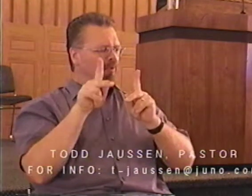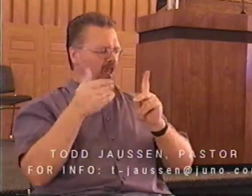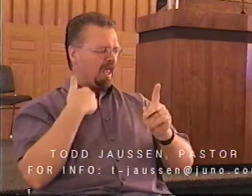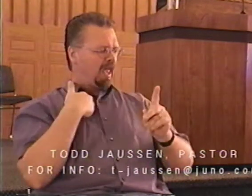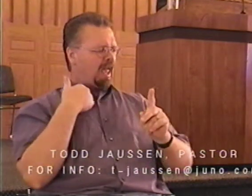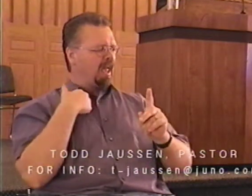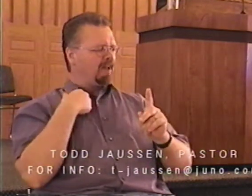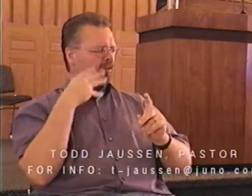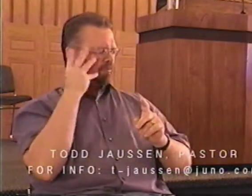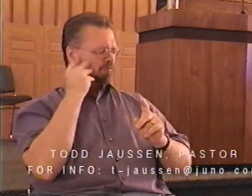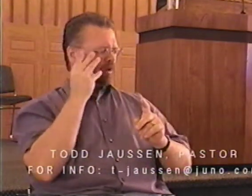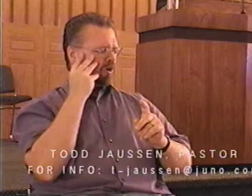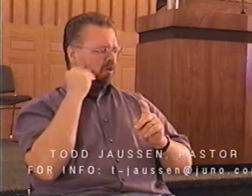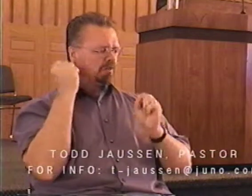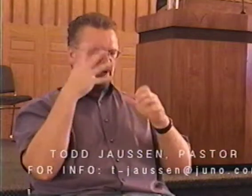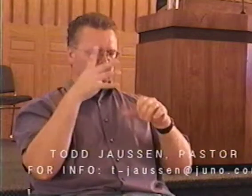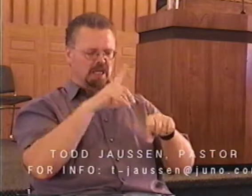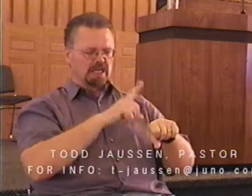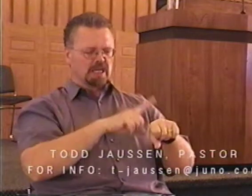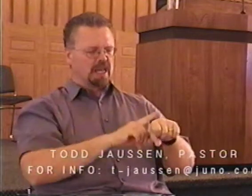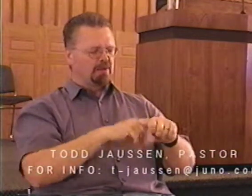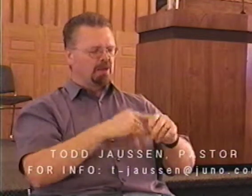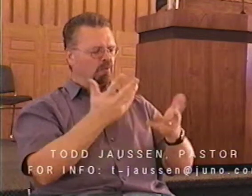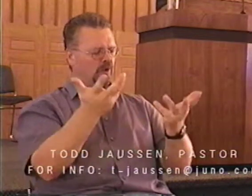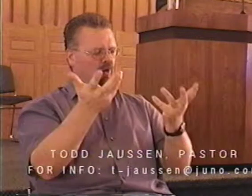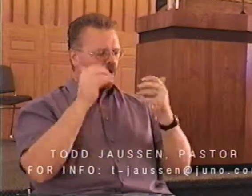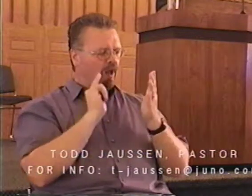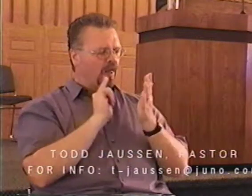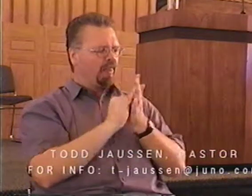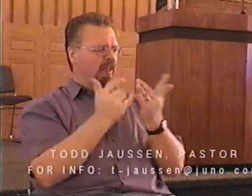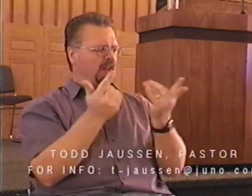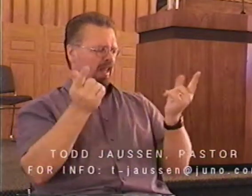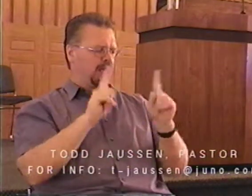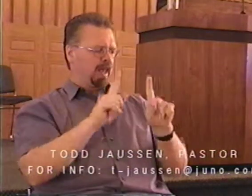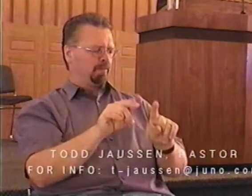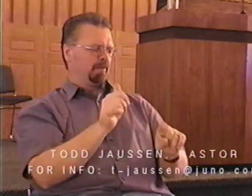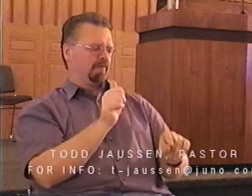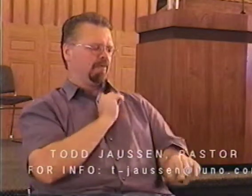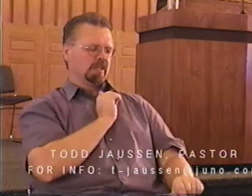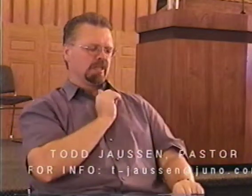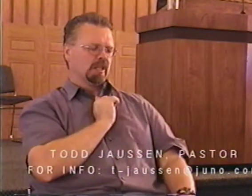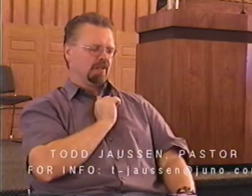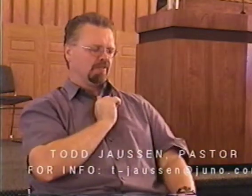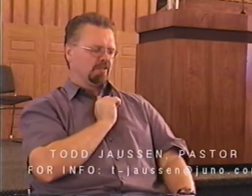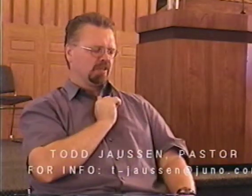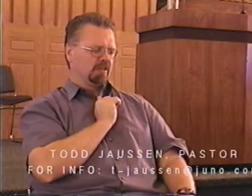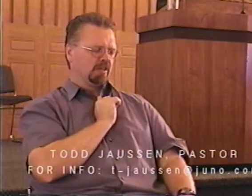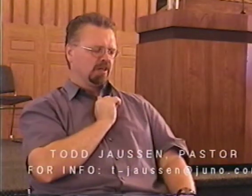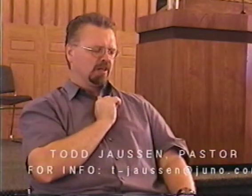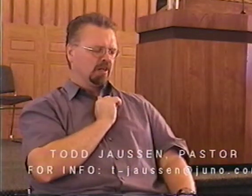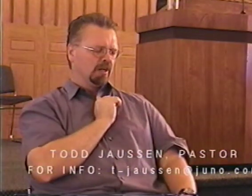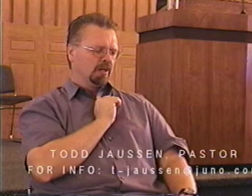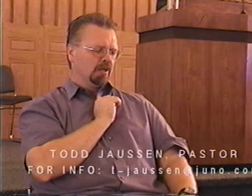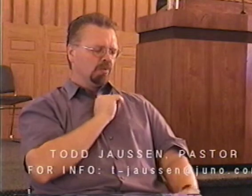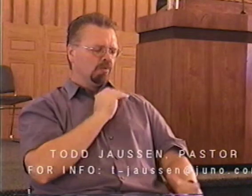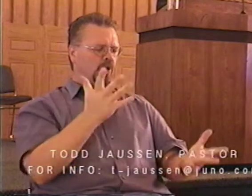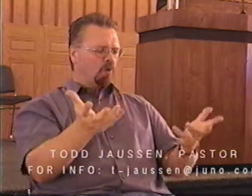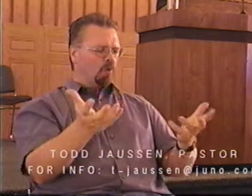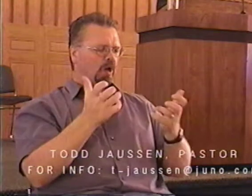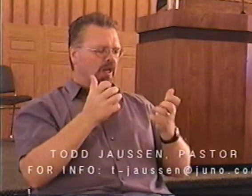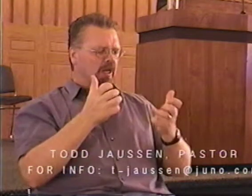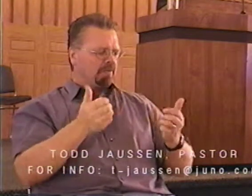many times. And Father, we don't want this for ourselves. We want to be fresh